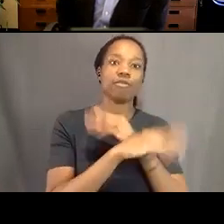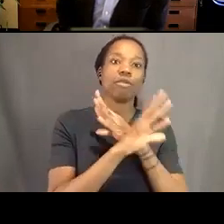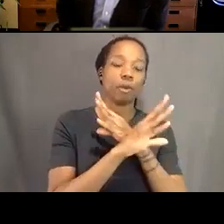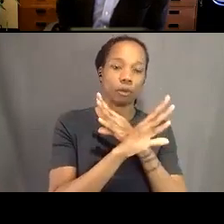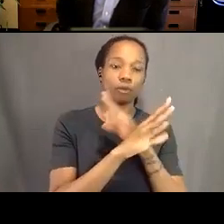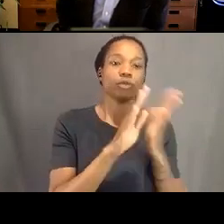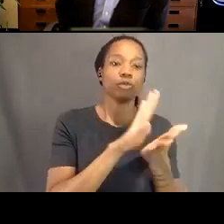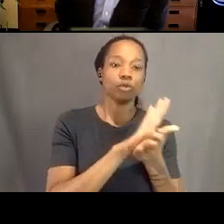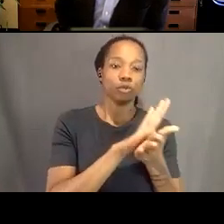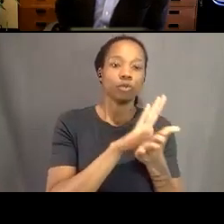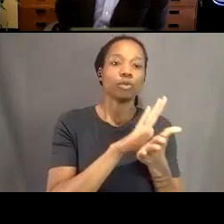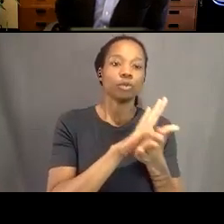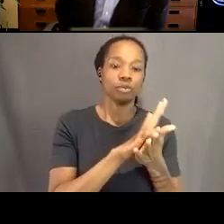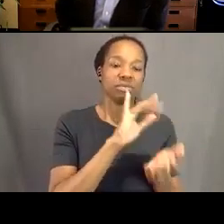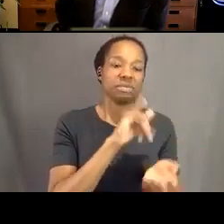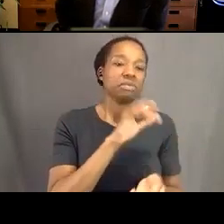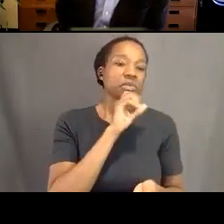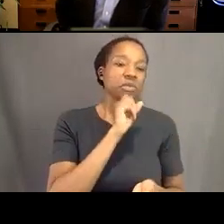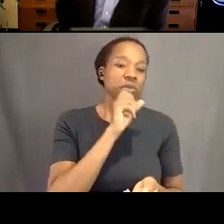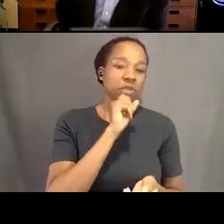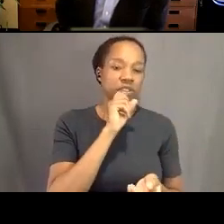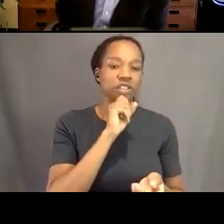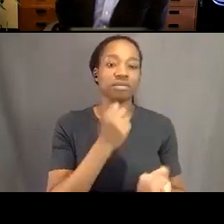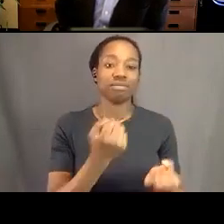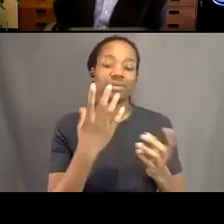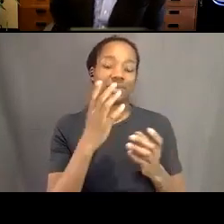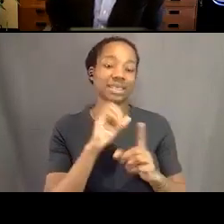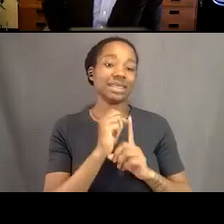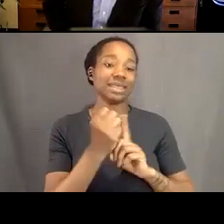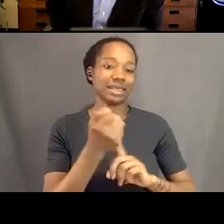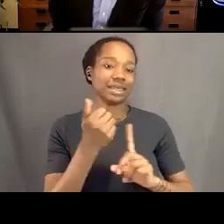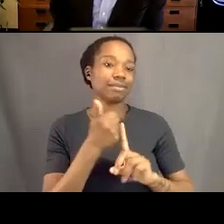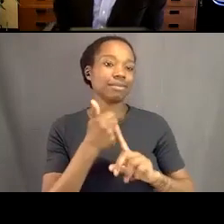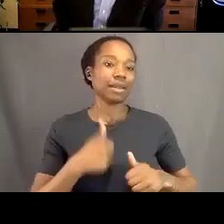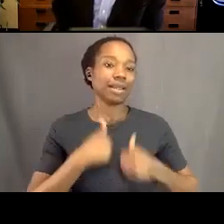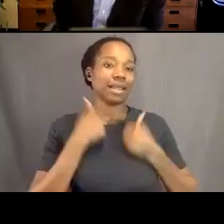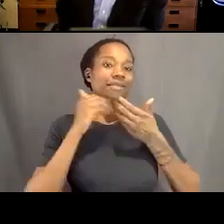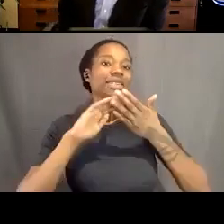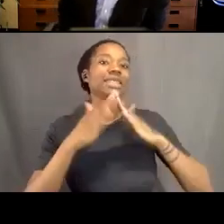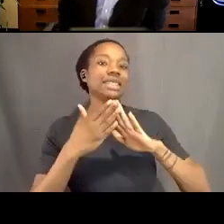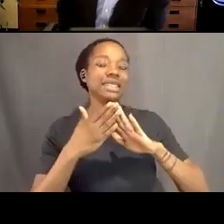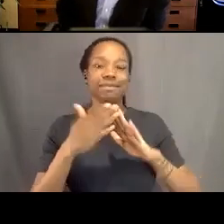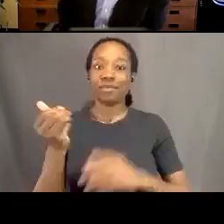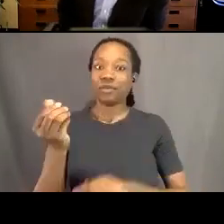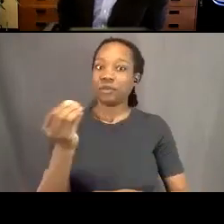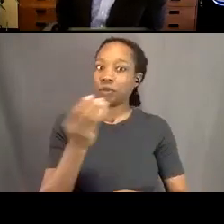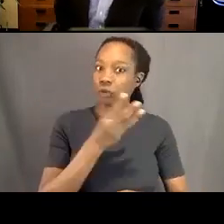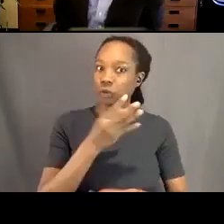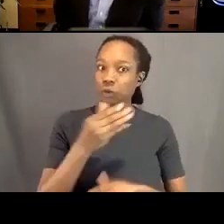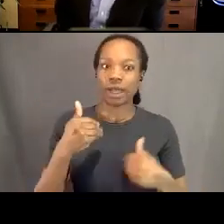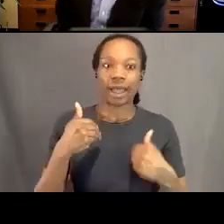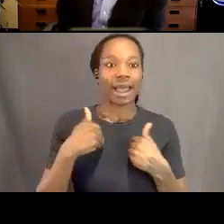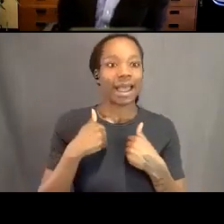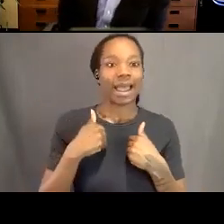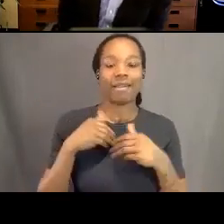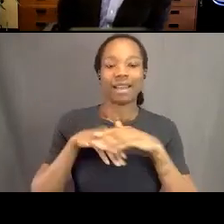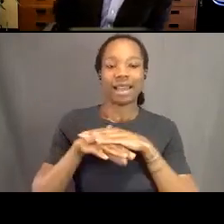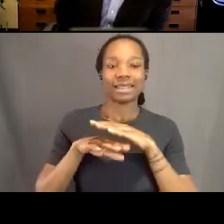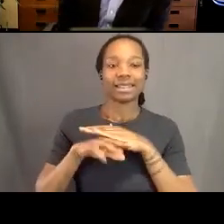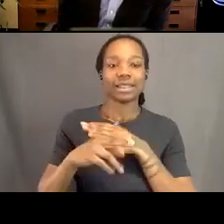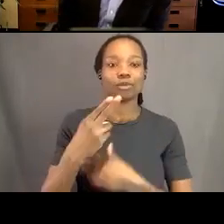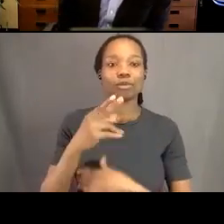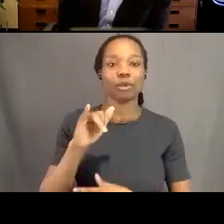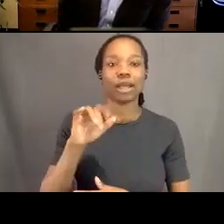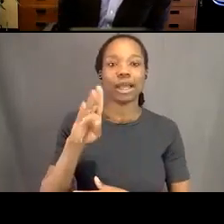cases the city. Very, very few, relatively speaking, have access to some form of hybrid or in-person